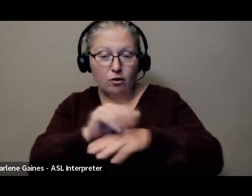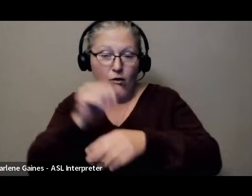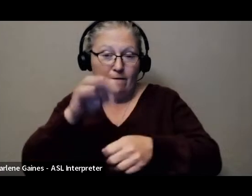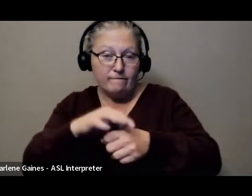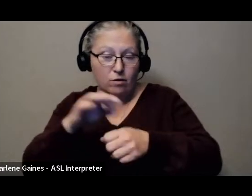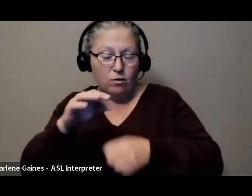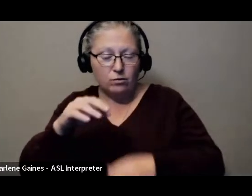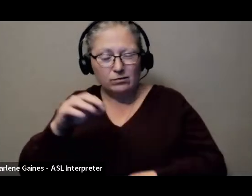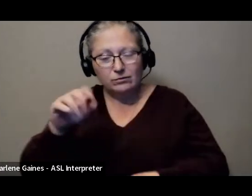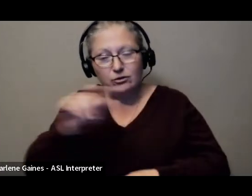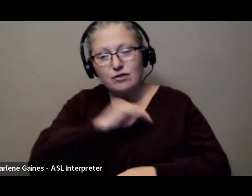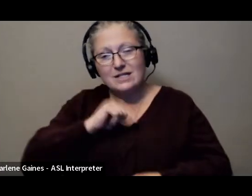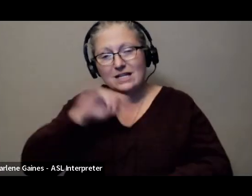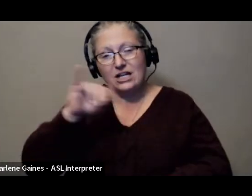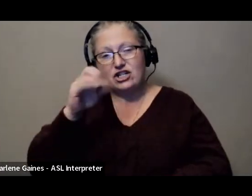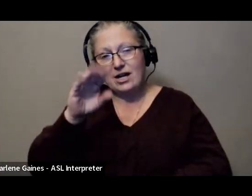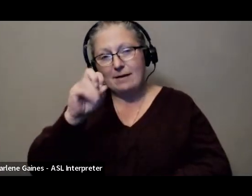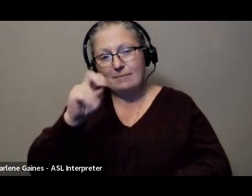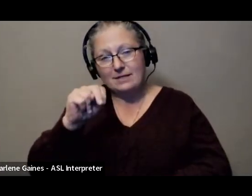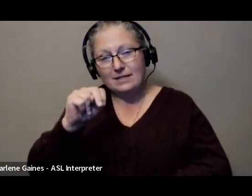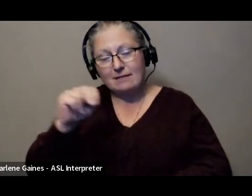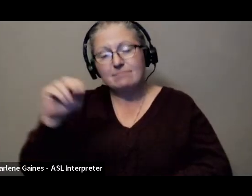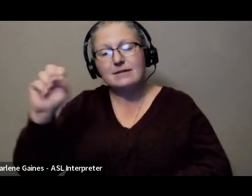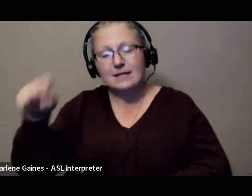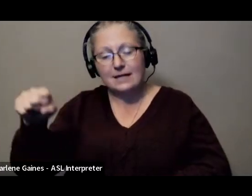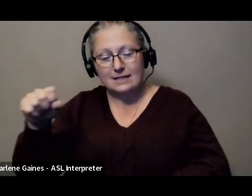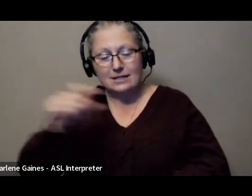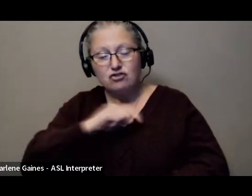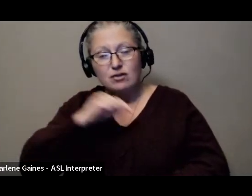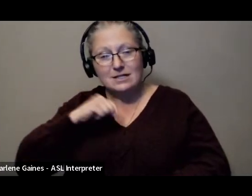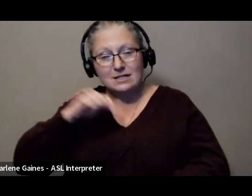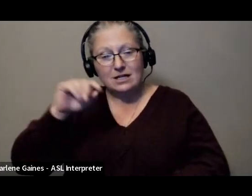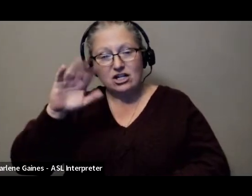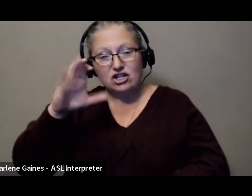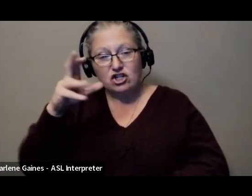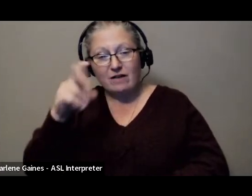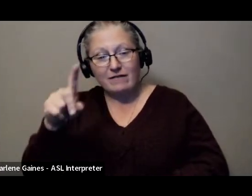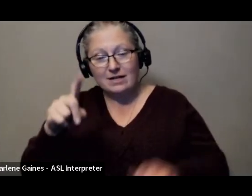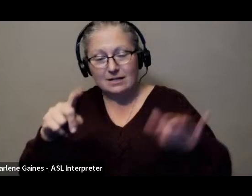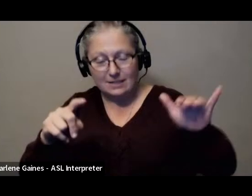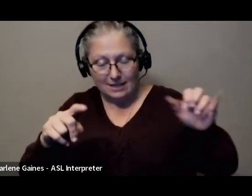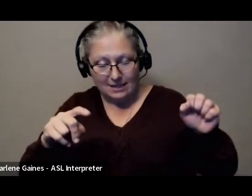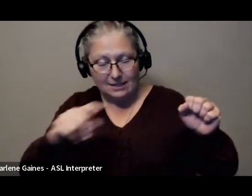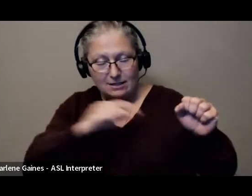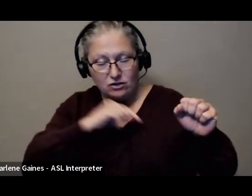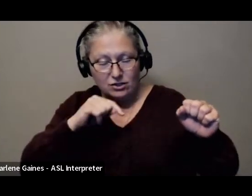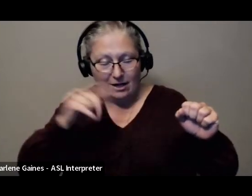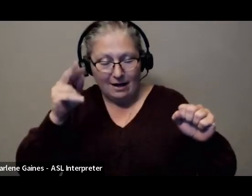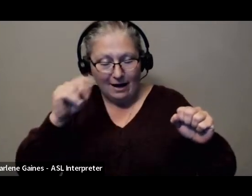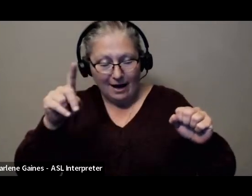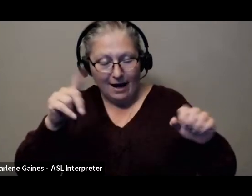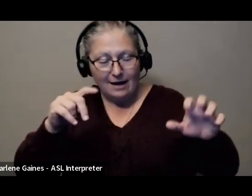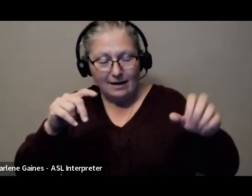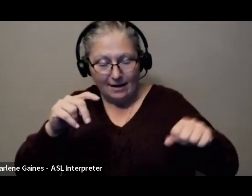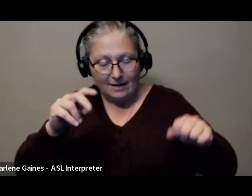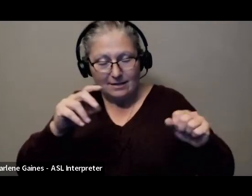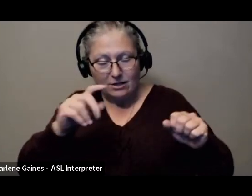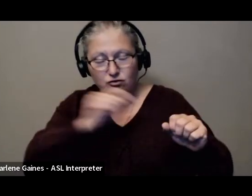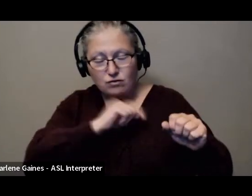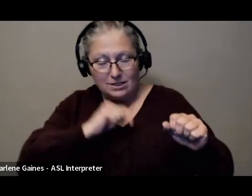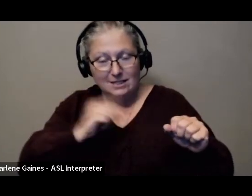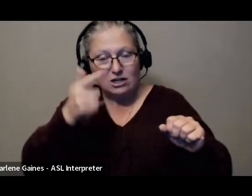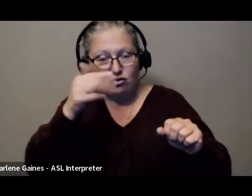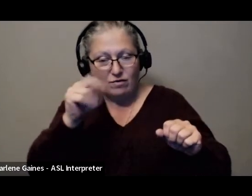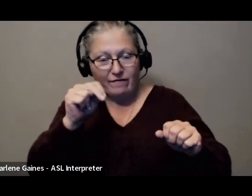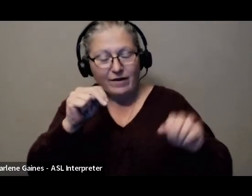vote. Trustee Jacobson, Aye. trustee Chavez, Aye. trustee Land, Yes. trustee Griffin.